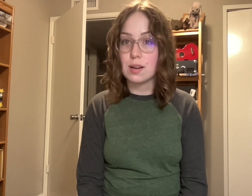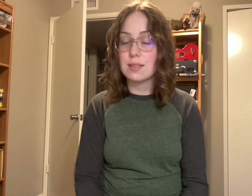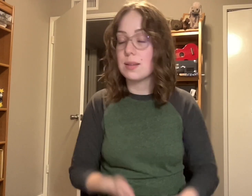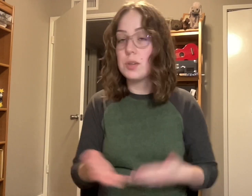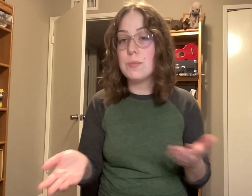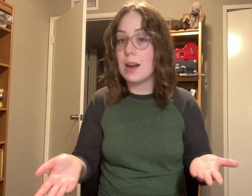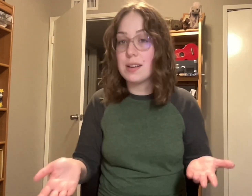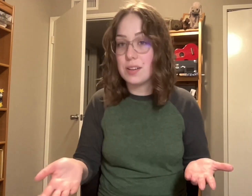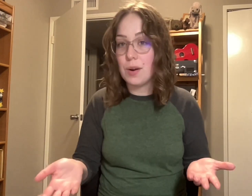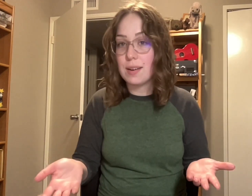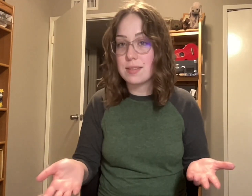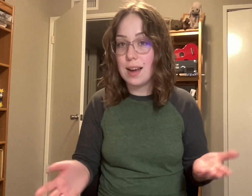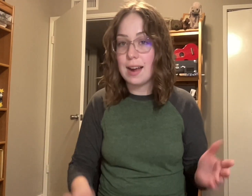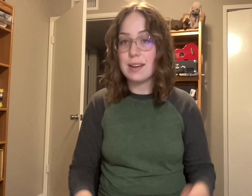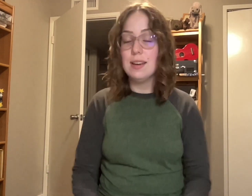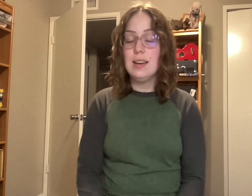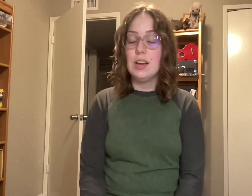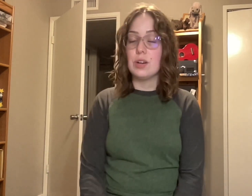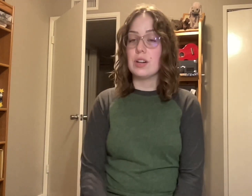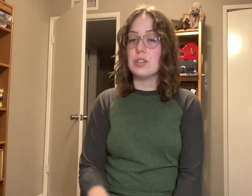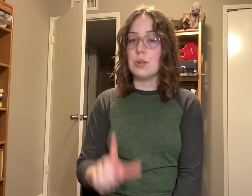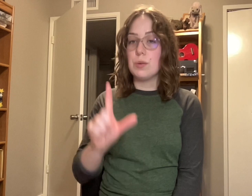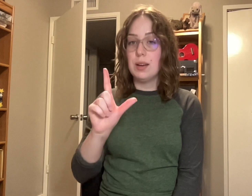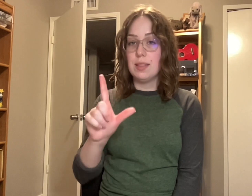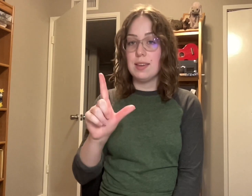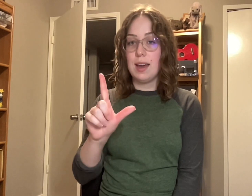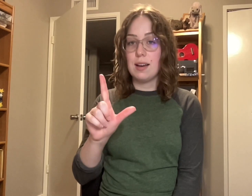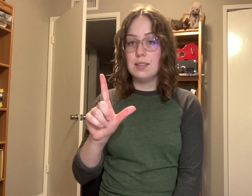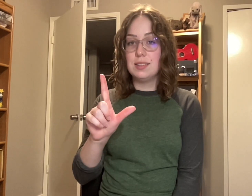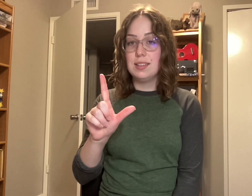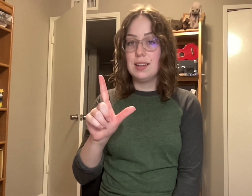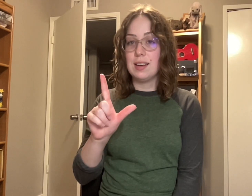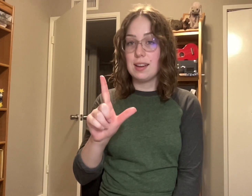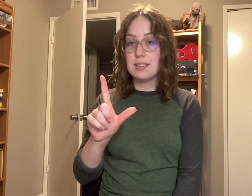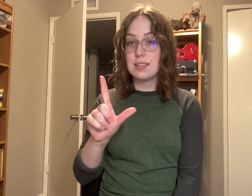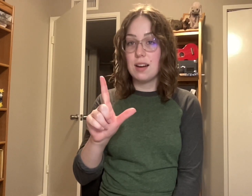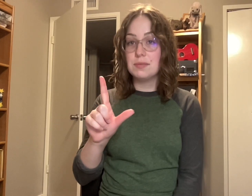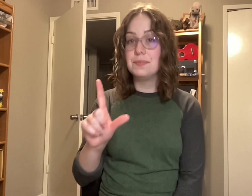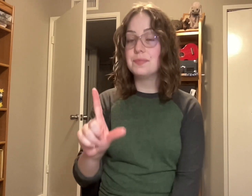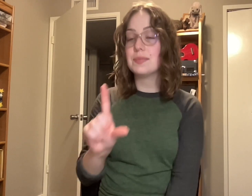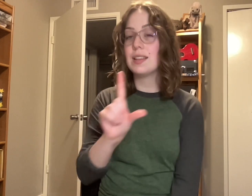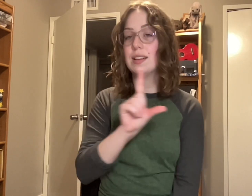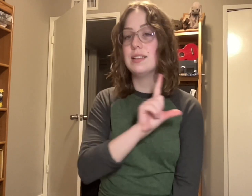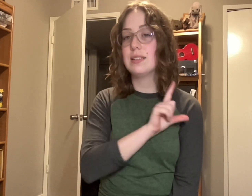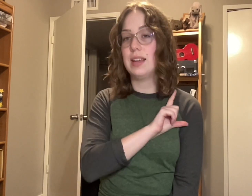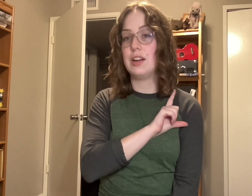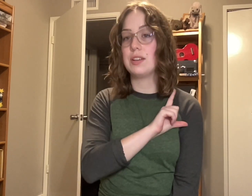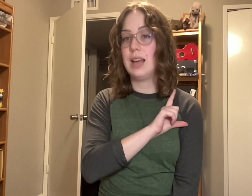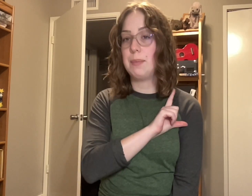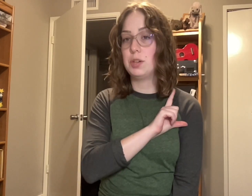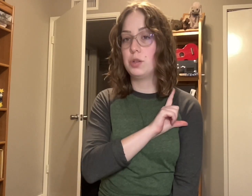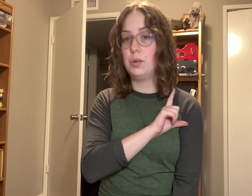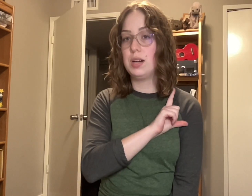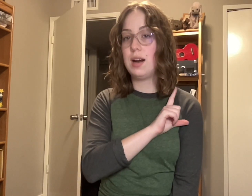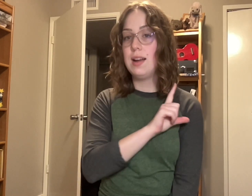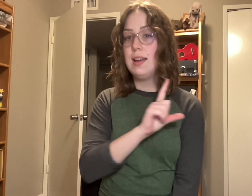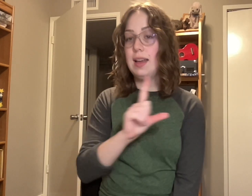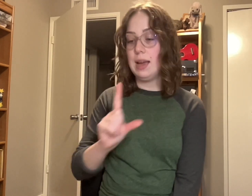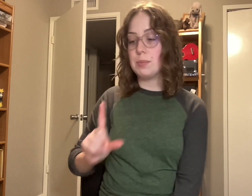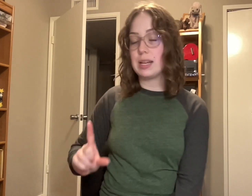some of you may already know how to sign. You're going to do the L in ASL. You're going to tap your shoulder and bring it